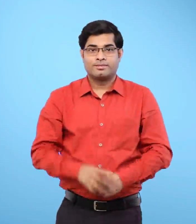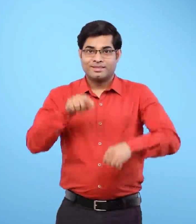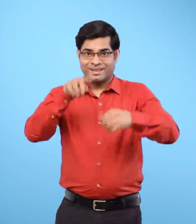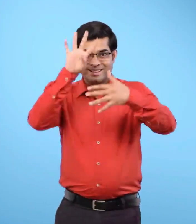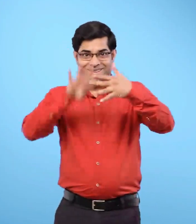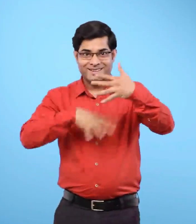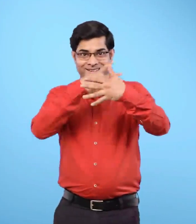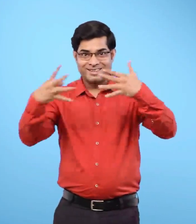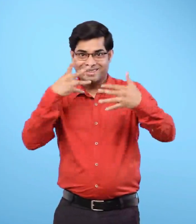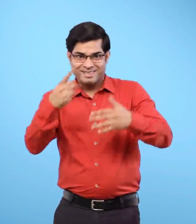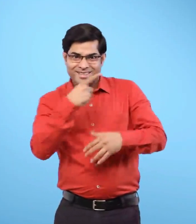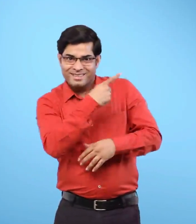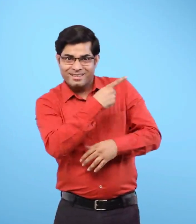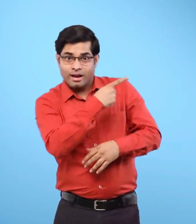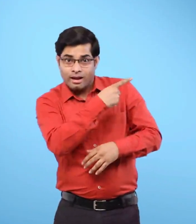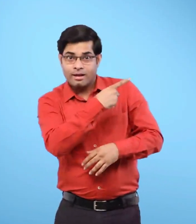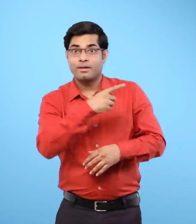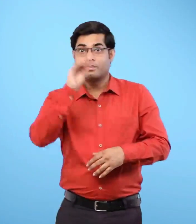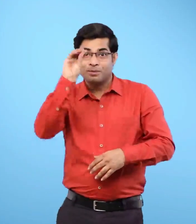1. Fill in the table.